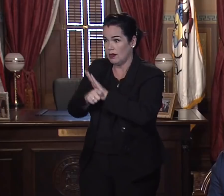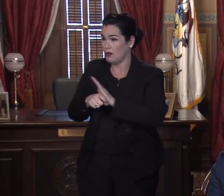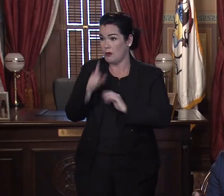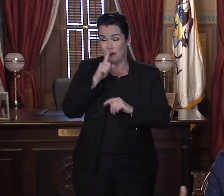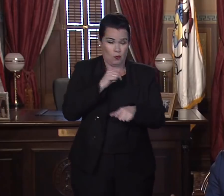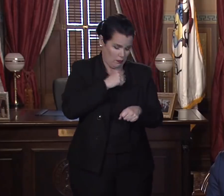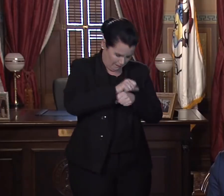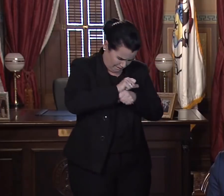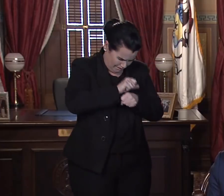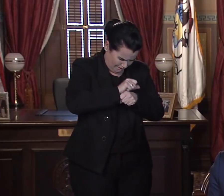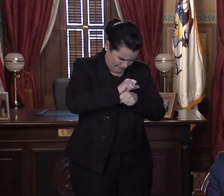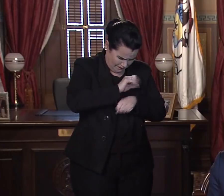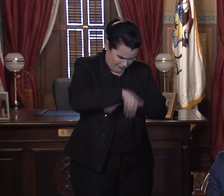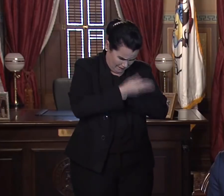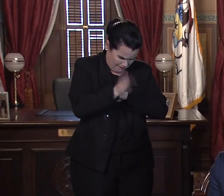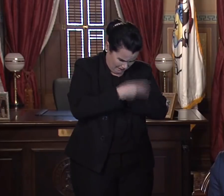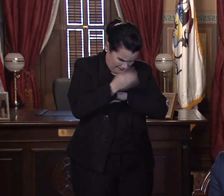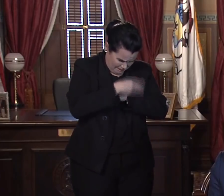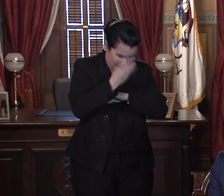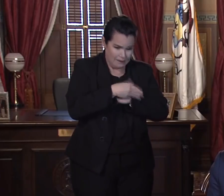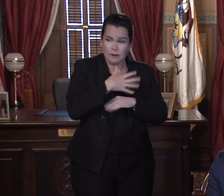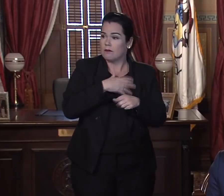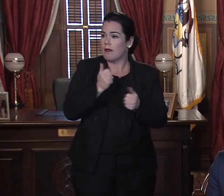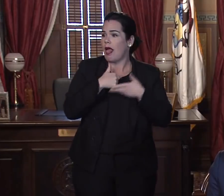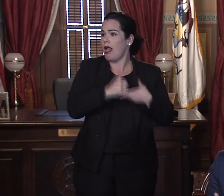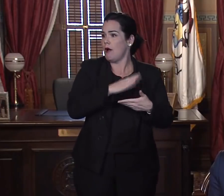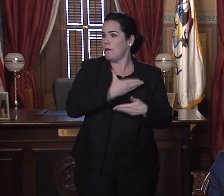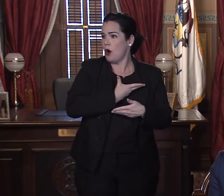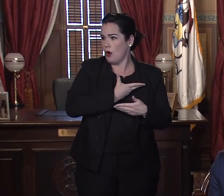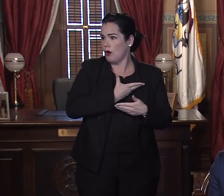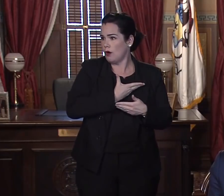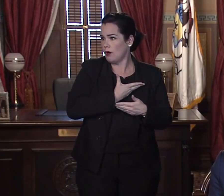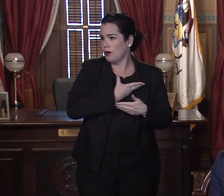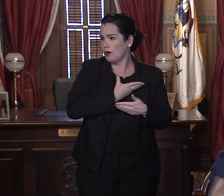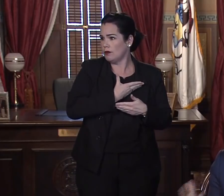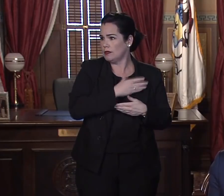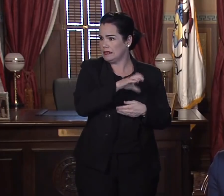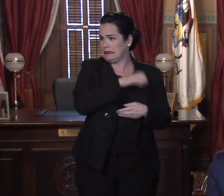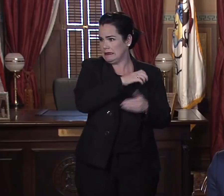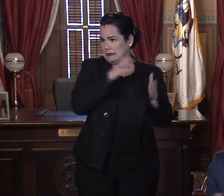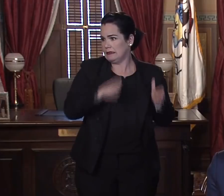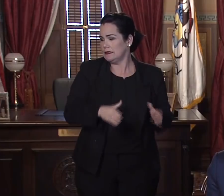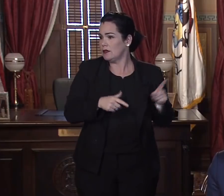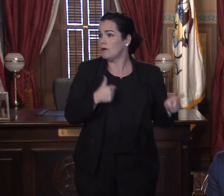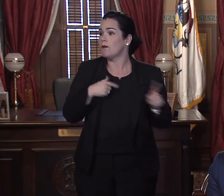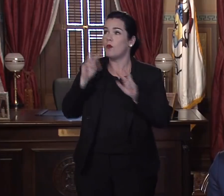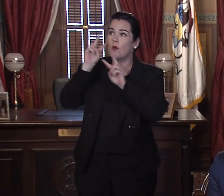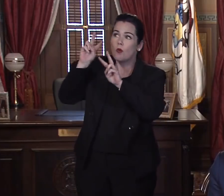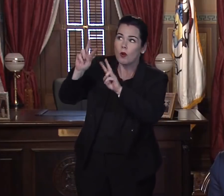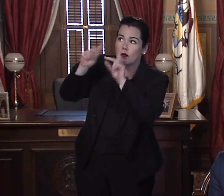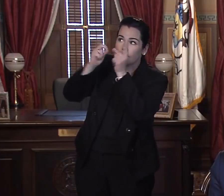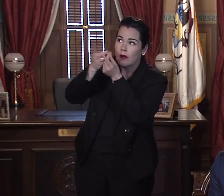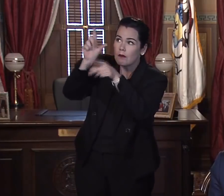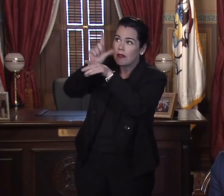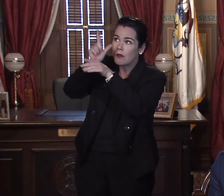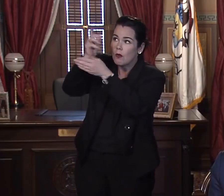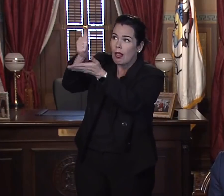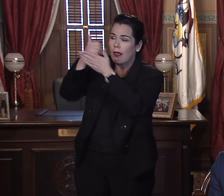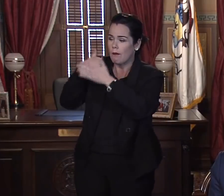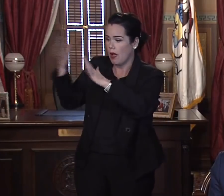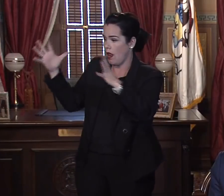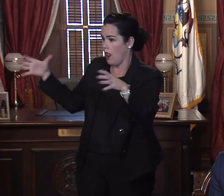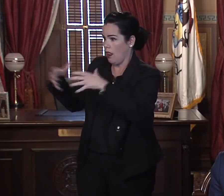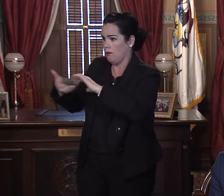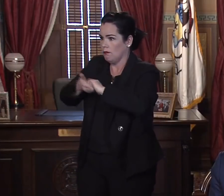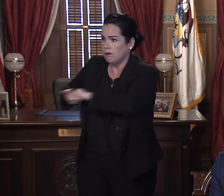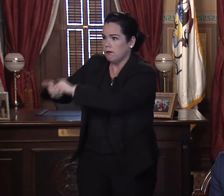clock to help our individual residents and citizens. What I think we're looking for, hopefully the Department of Labor helps us get together. We've started reaching out